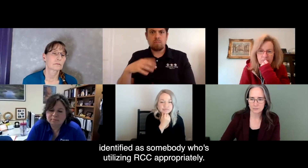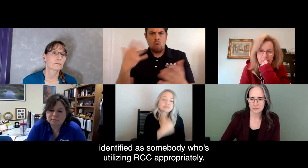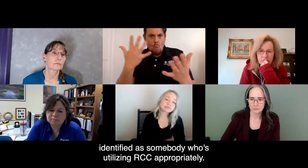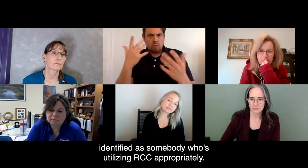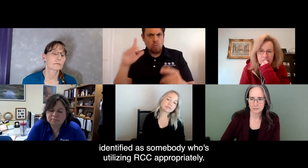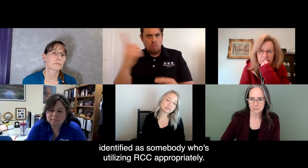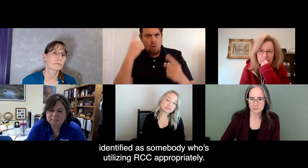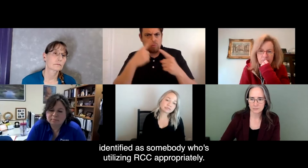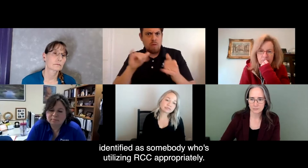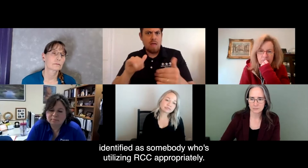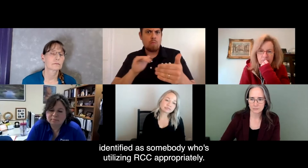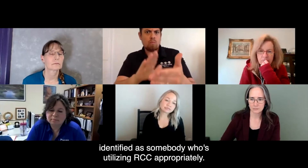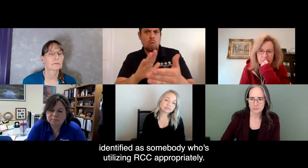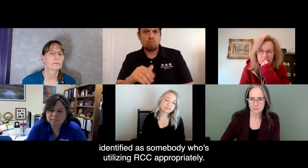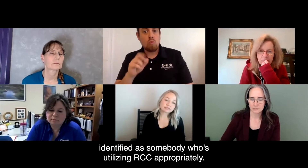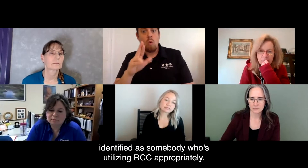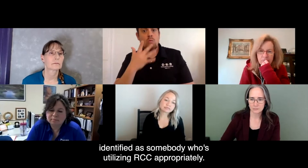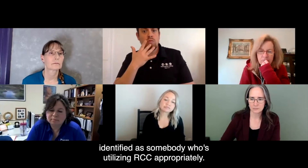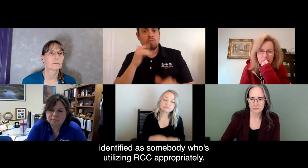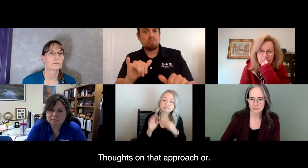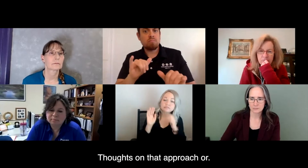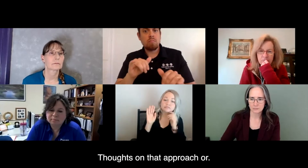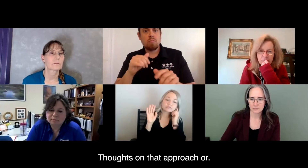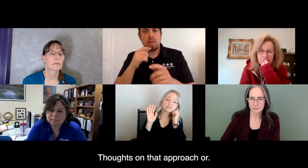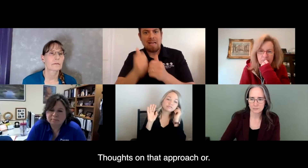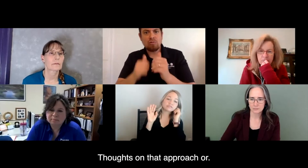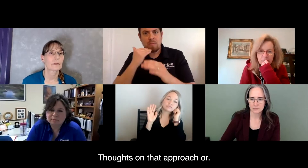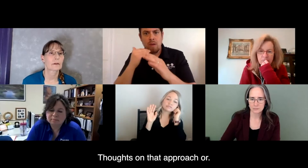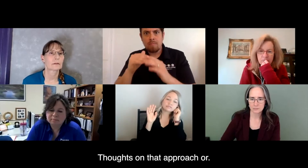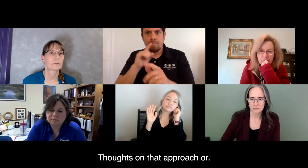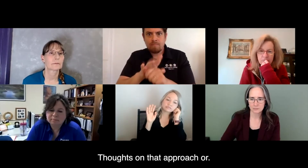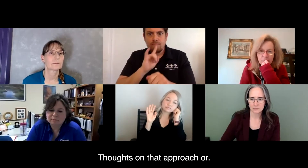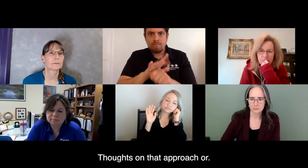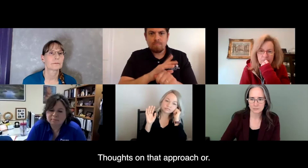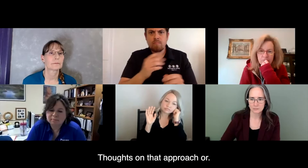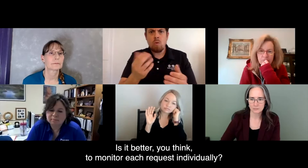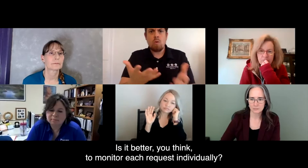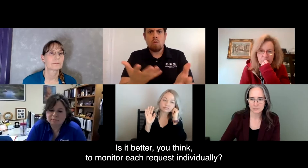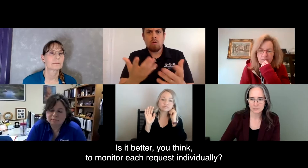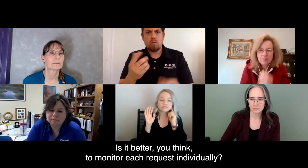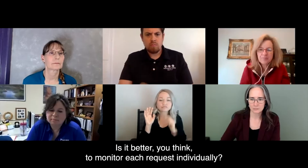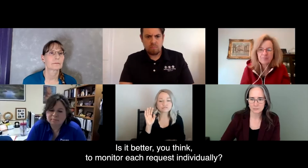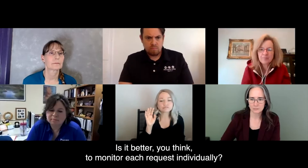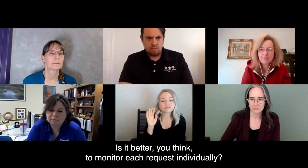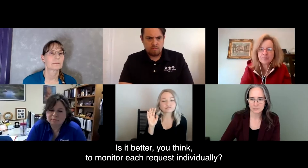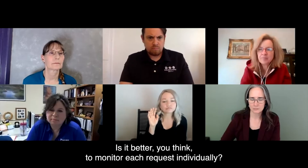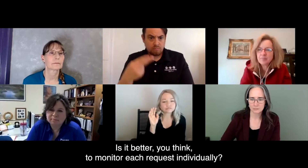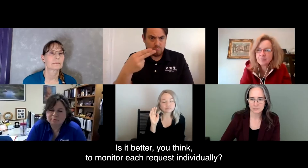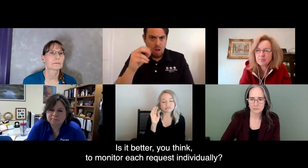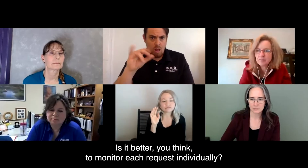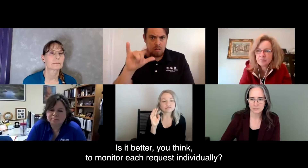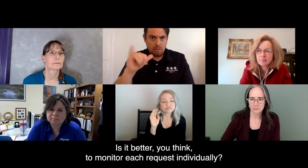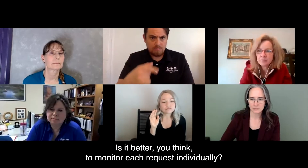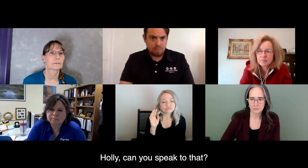as somebody who's utilizing RCC appropriately. Thoughts on that approach, or is it better, you think, to monitor each